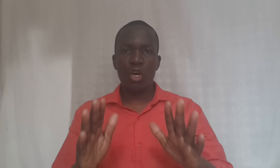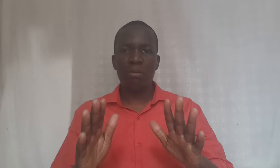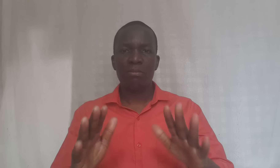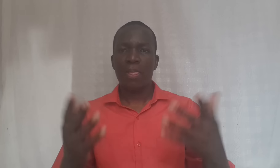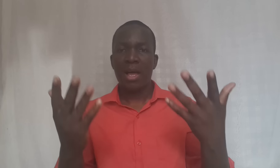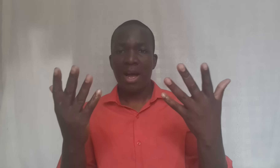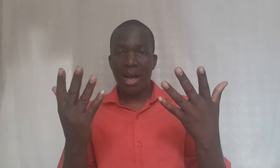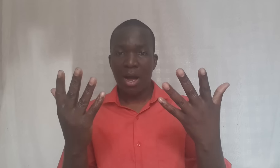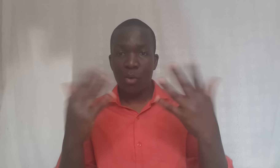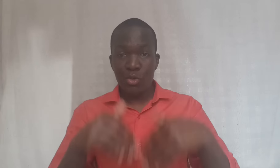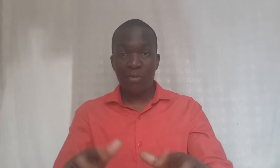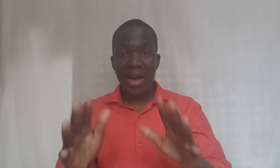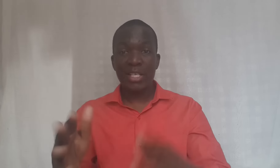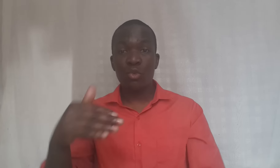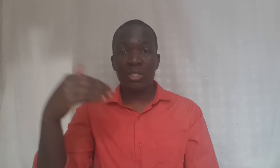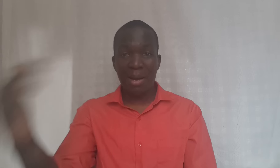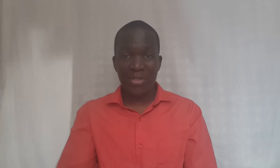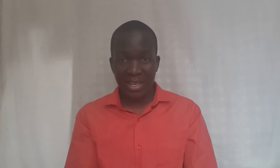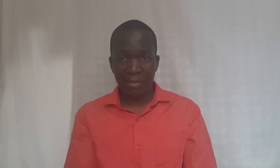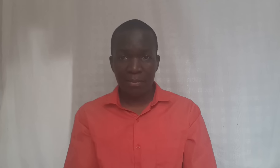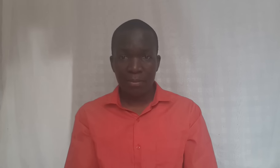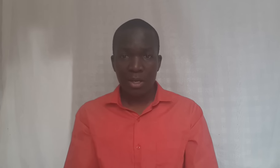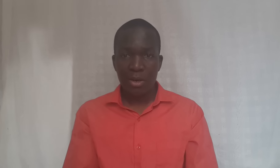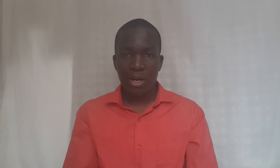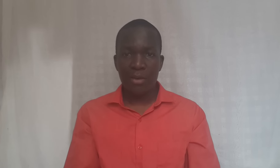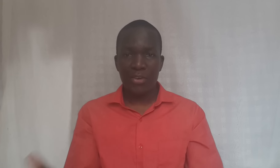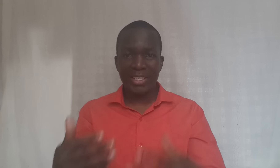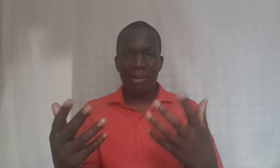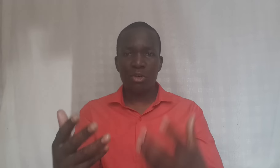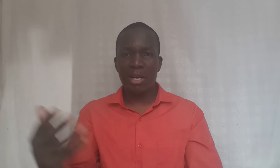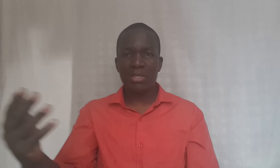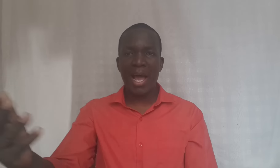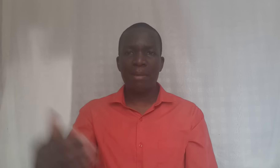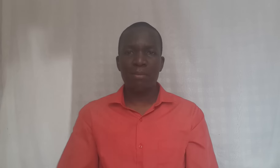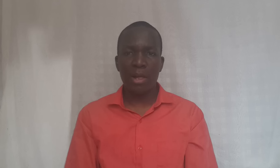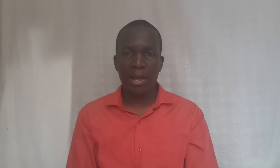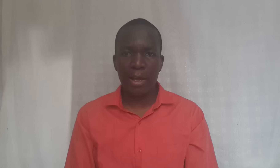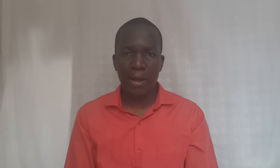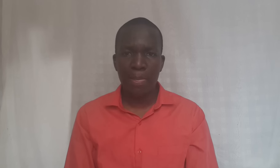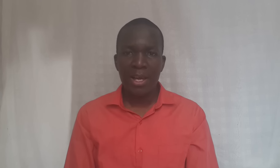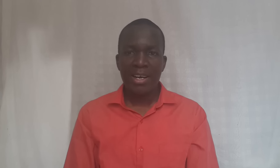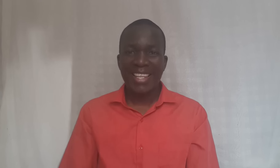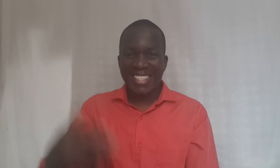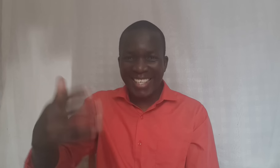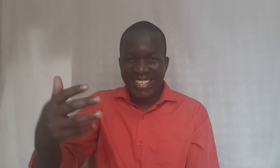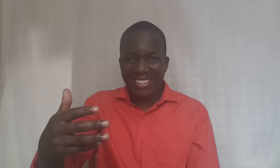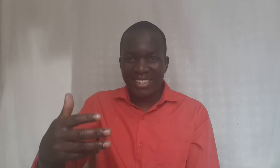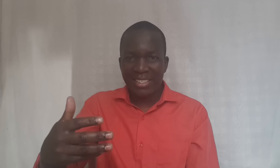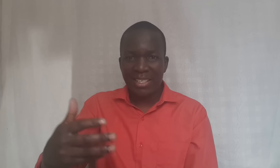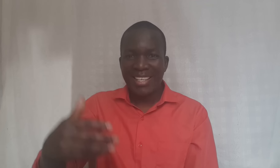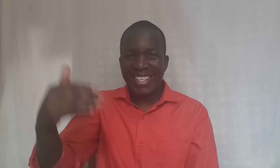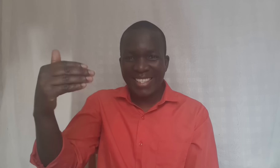So when you are referring to something, for example, sometime the seeds